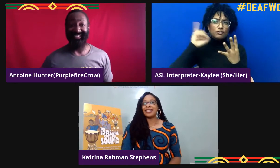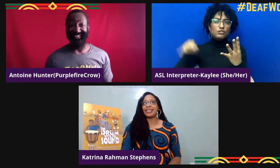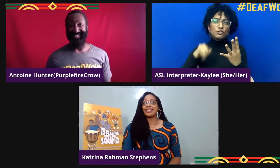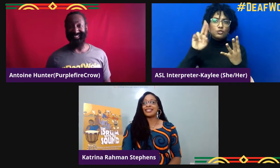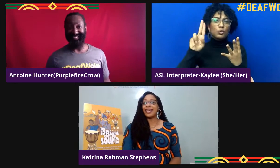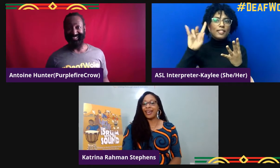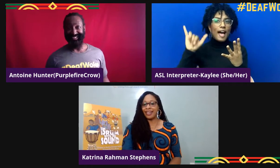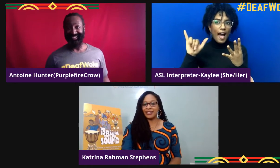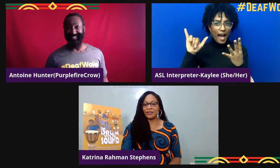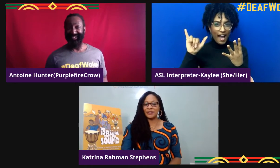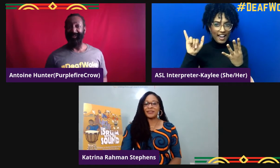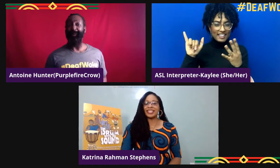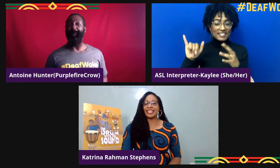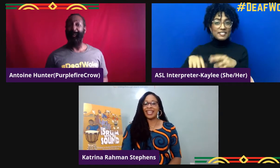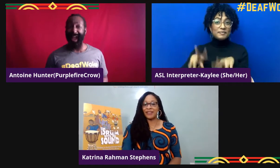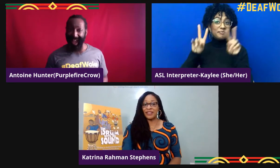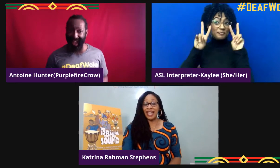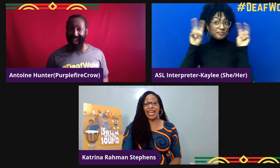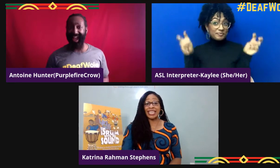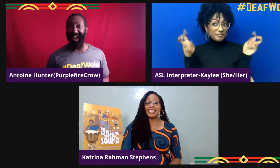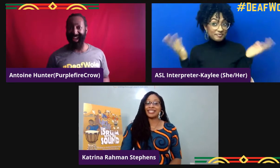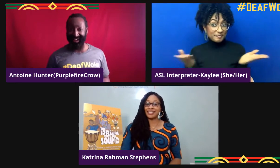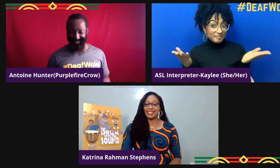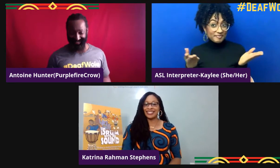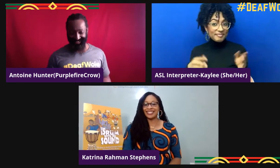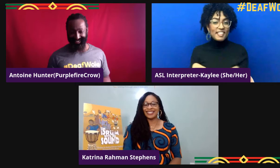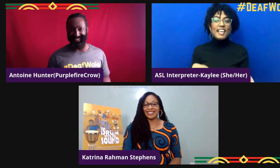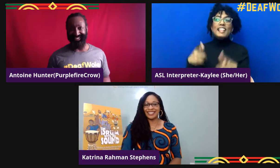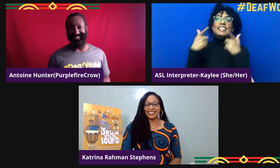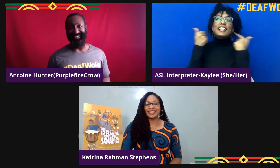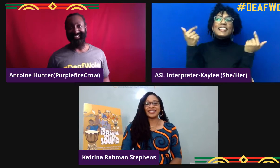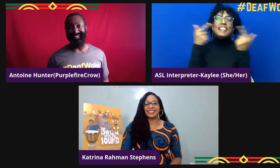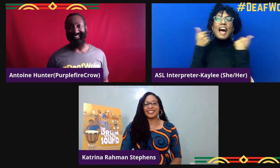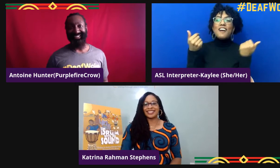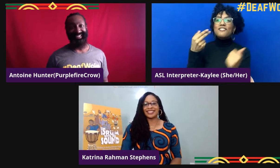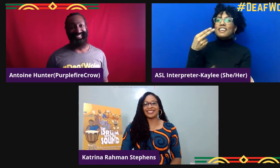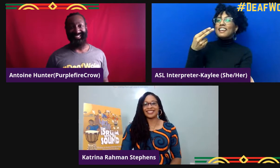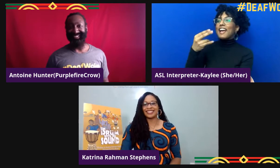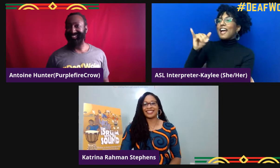And it's titled The Laughing Hyenas.